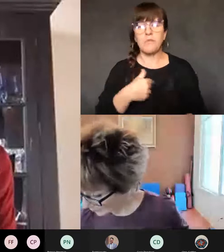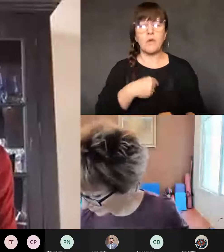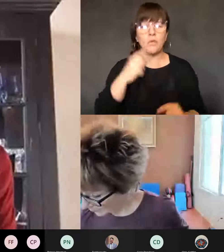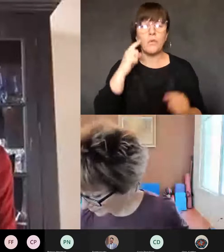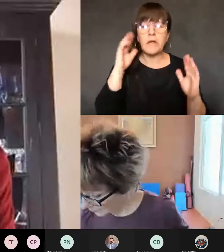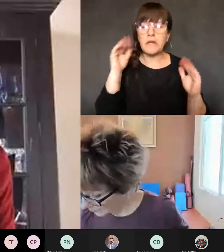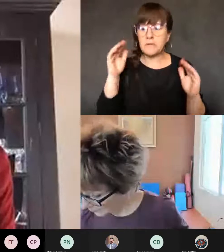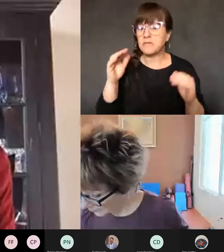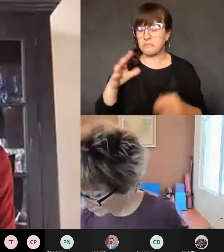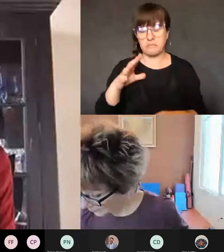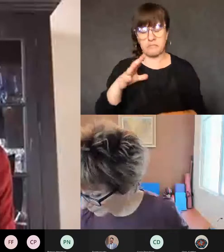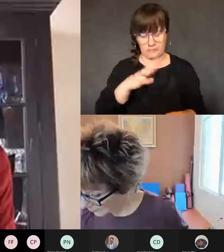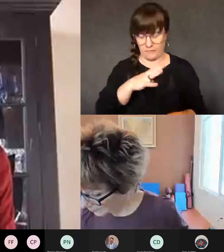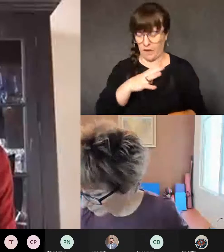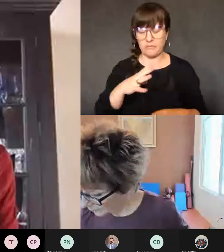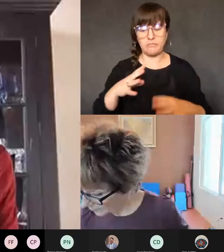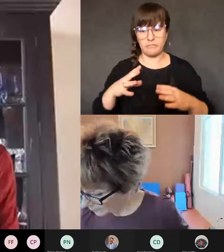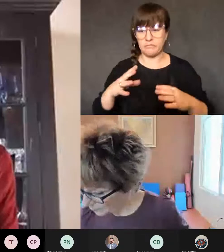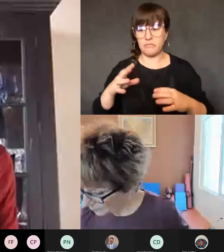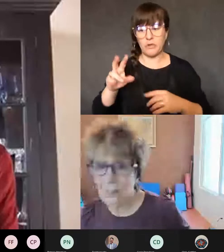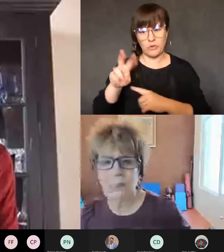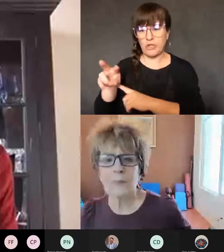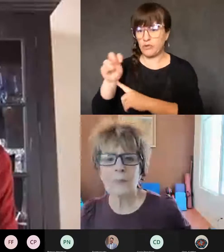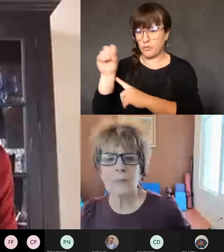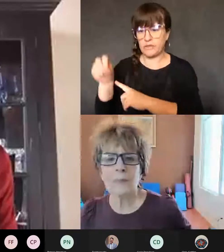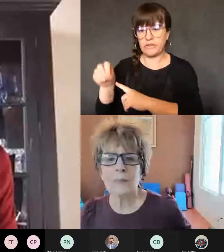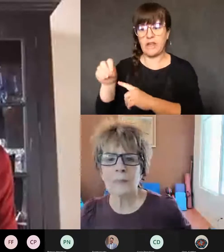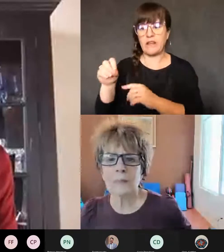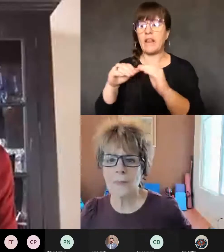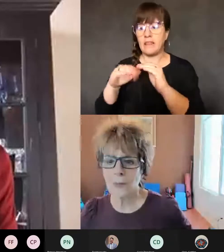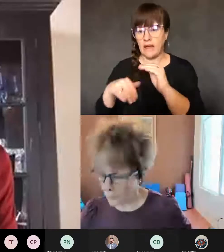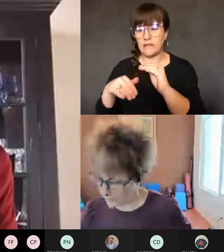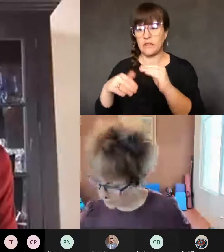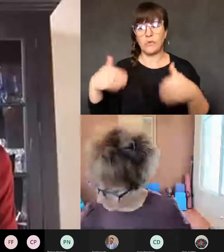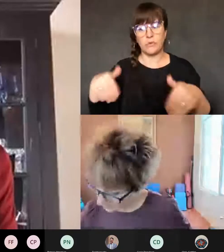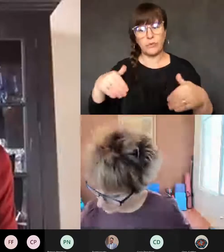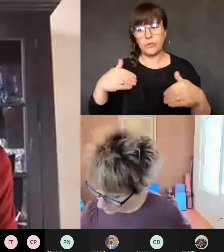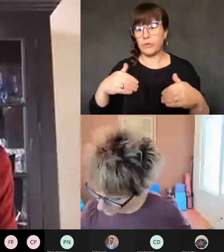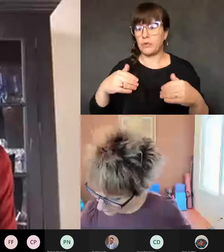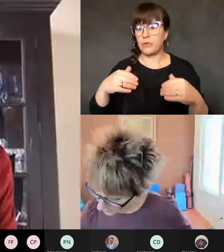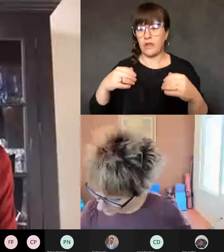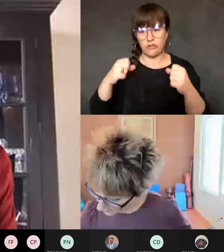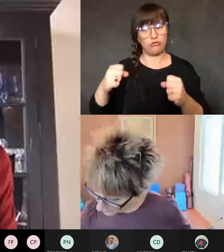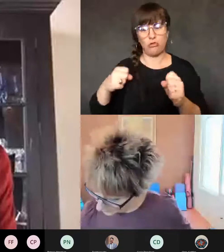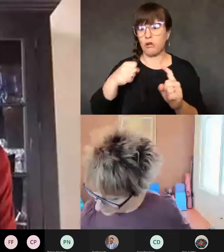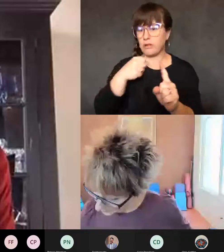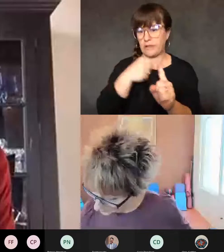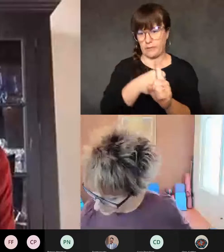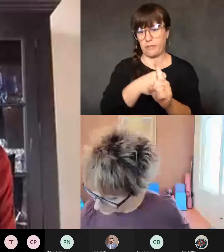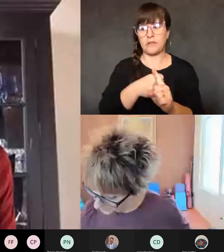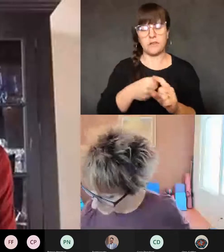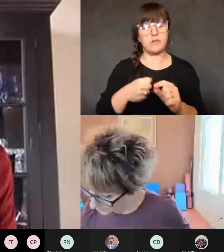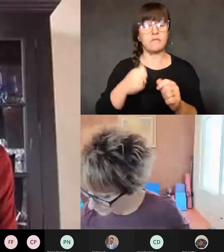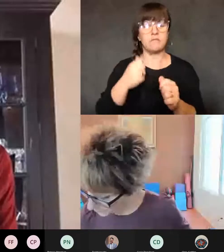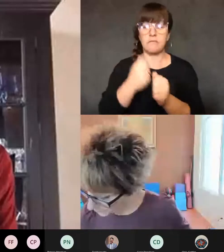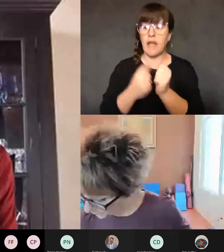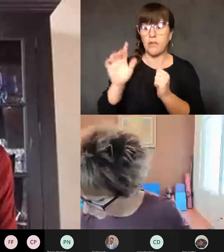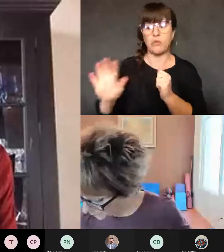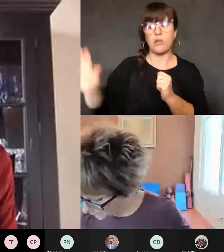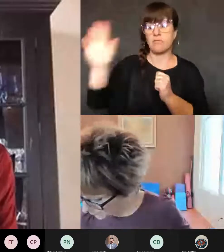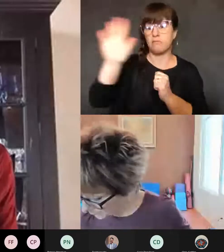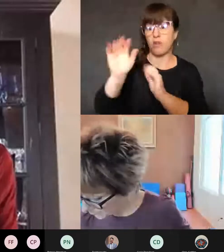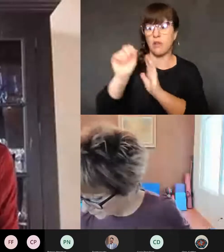for this semester. And that's a brutal hit. We're not the only ones. A lot of people, everybody, as far as I know, is down. I don't know